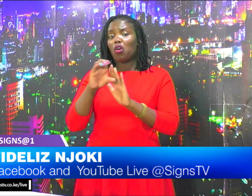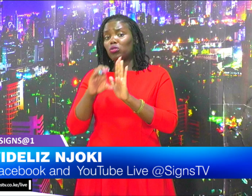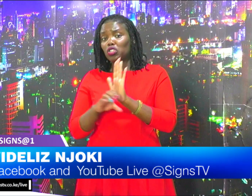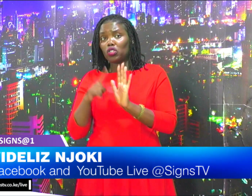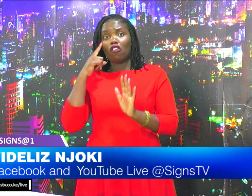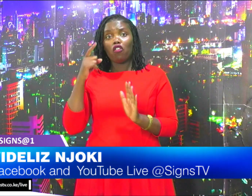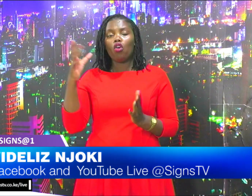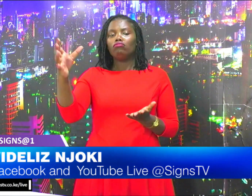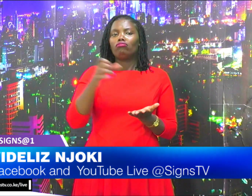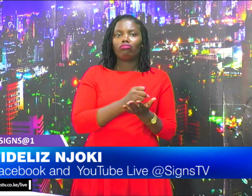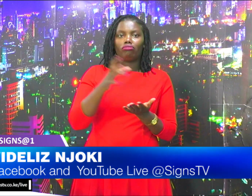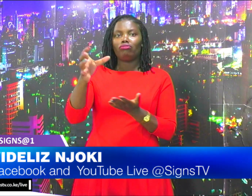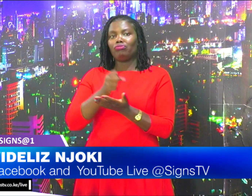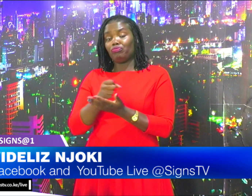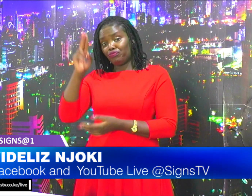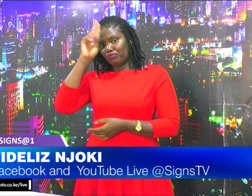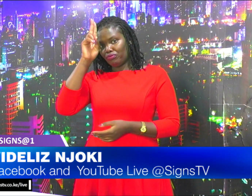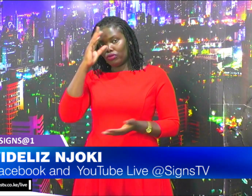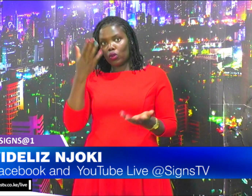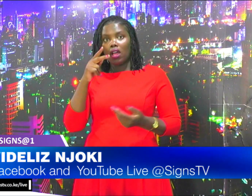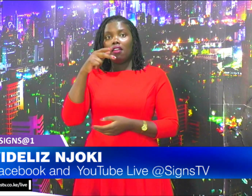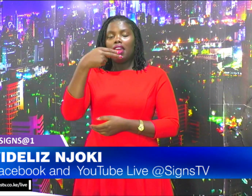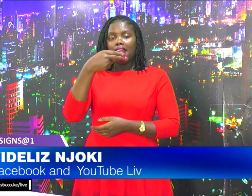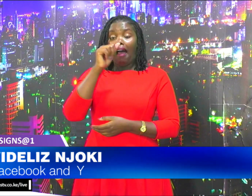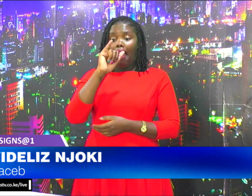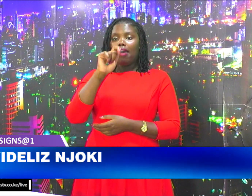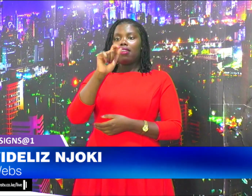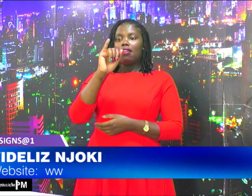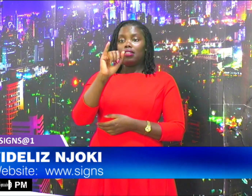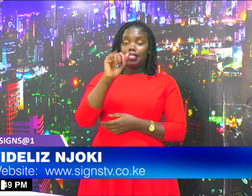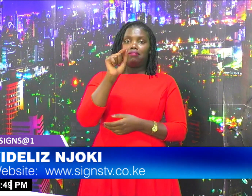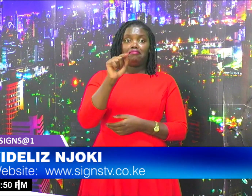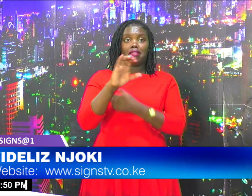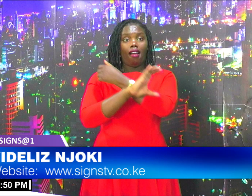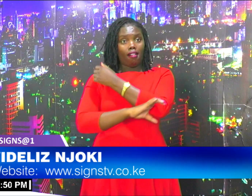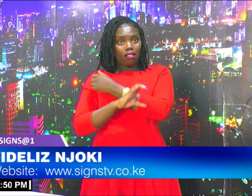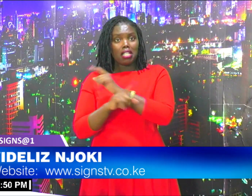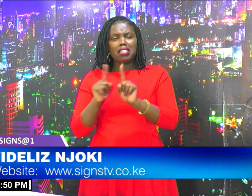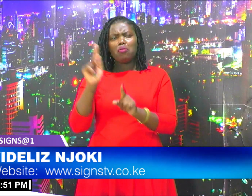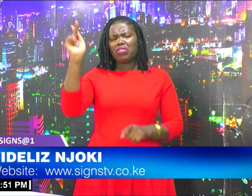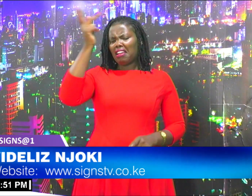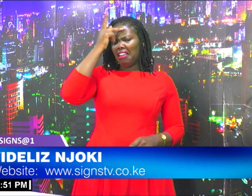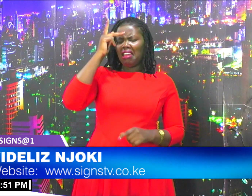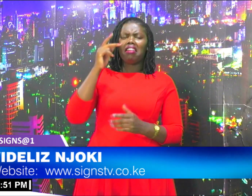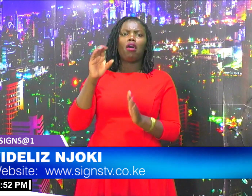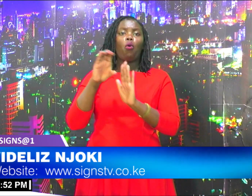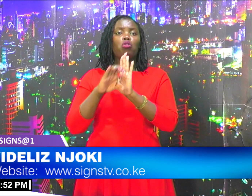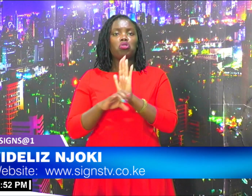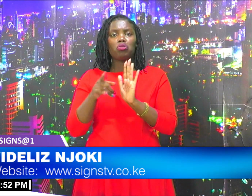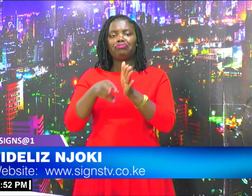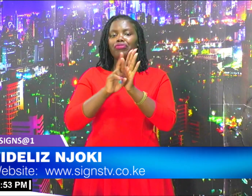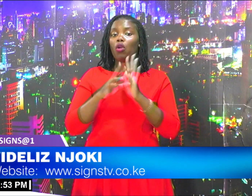to Interior Cabinet Secretary Kithure Kindiki. He said that there will be no shortcuts or violations